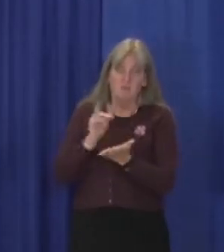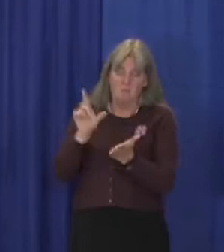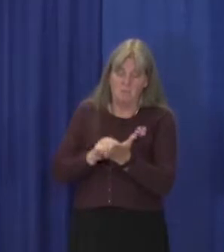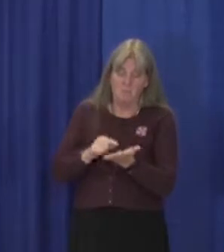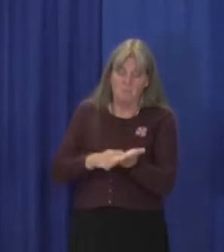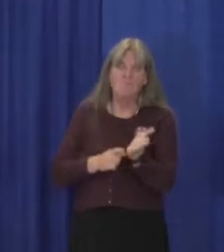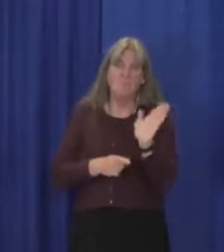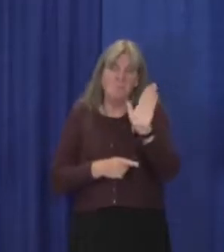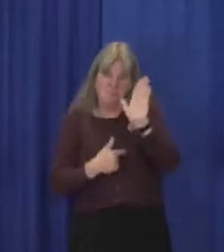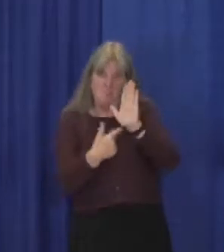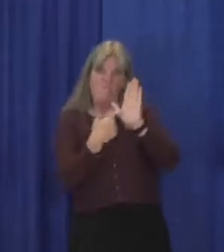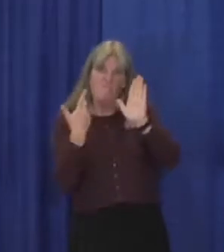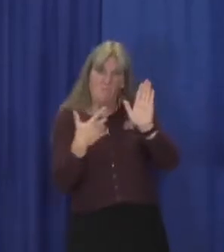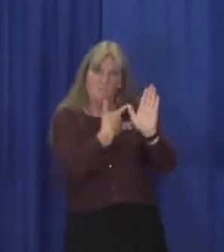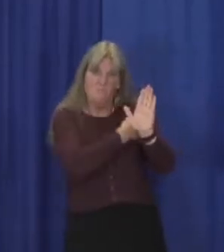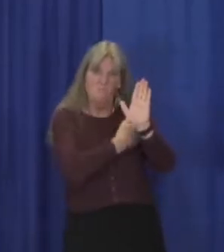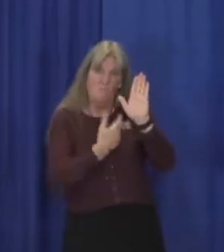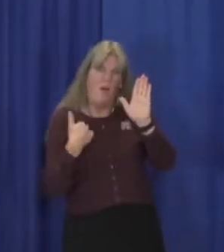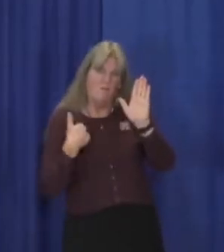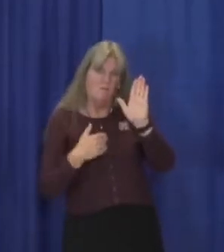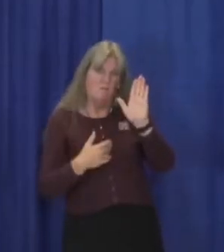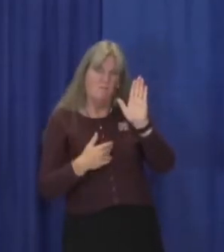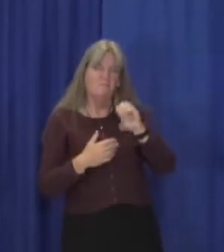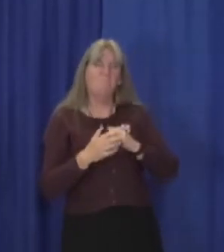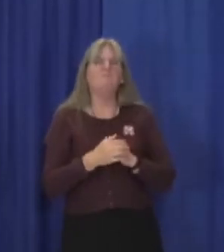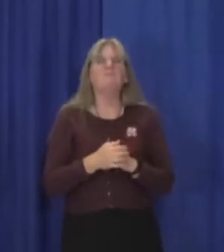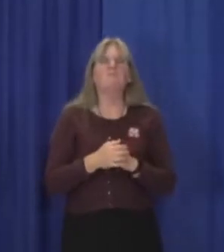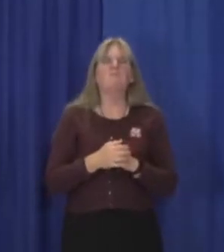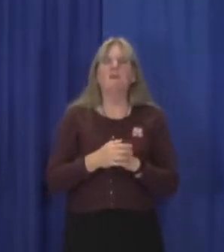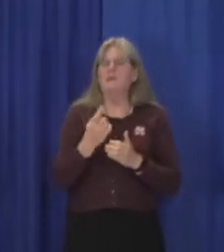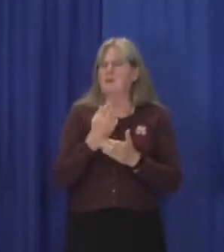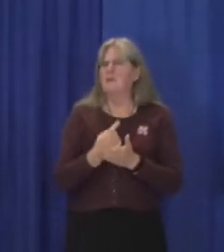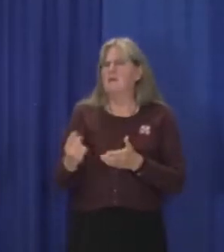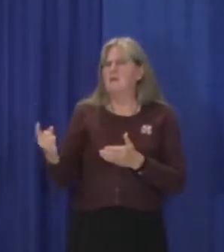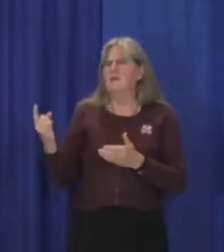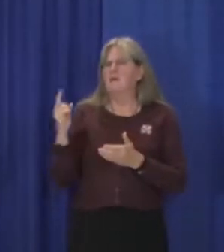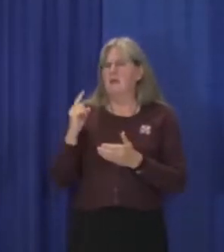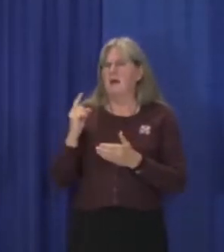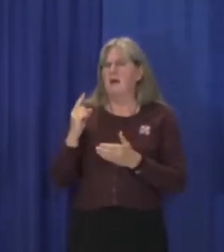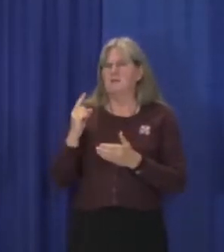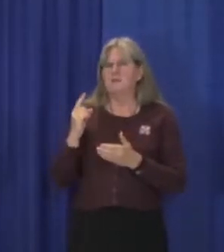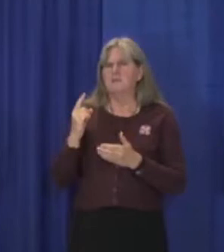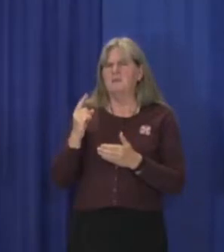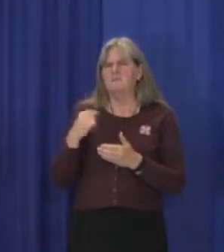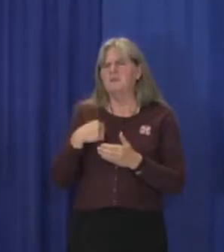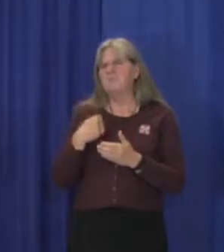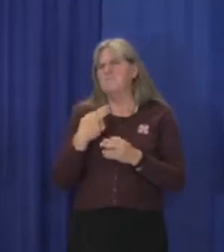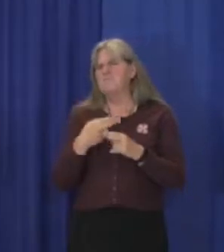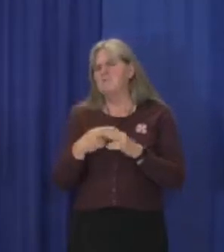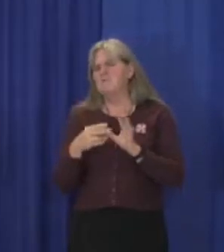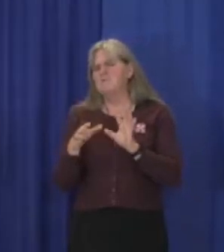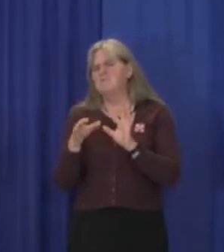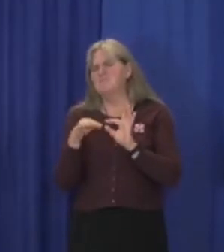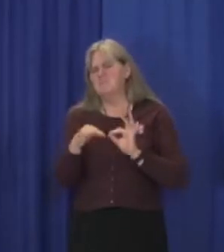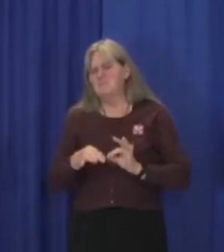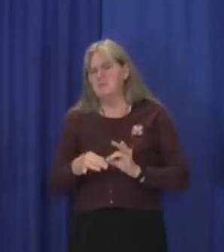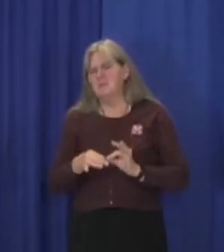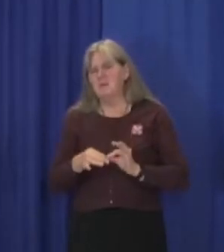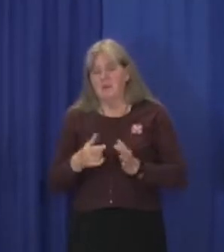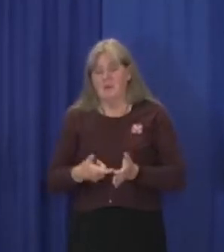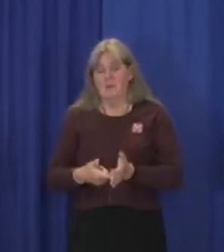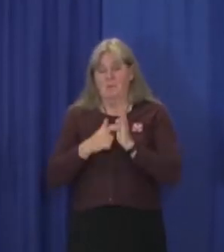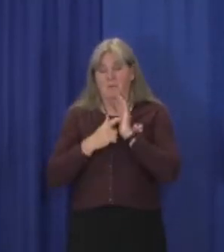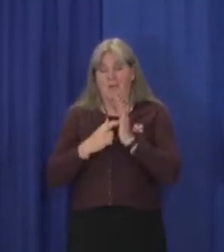I mentioned last week that we need regular weekly updates, that as the need for the